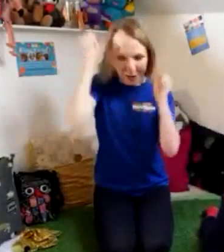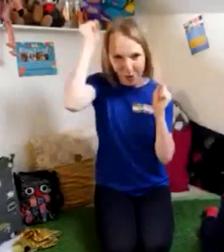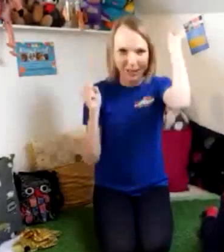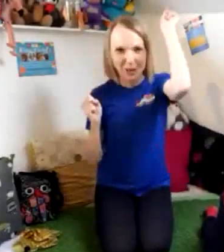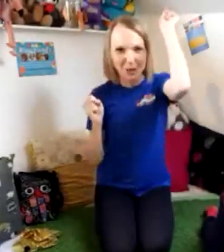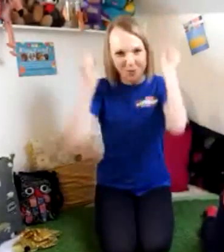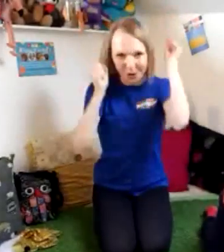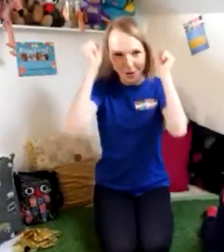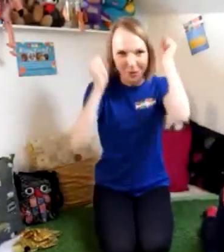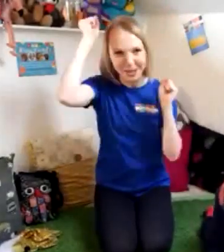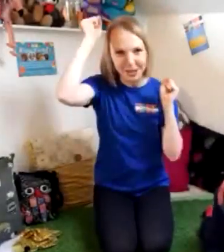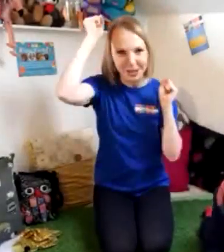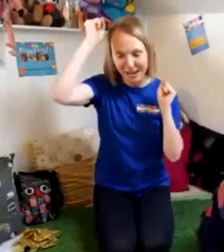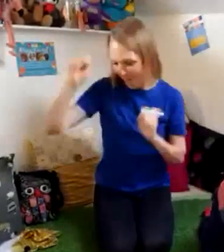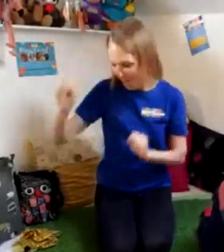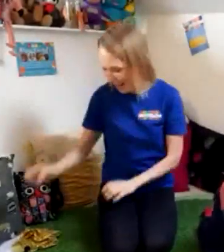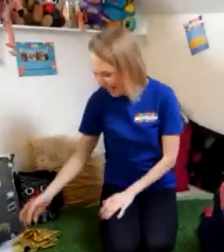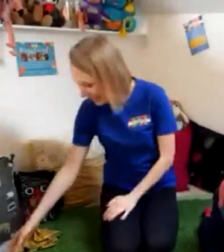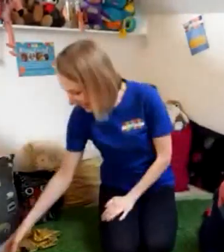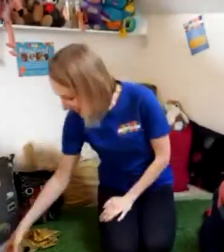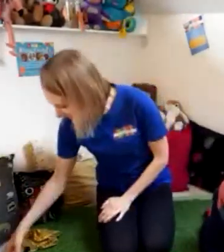wiggle, wiggle, wiggle, wiggle.